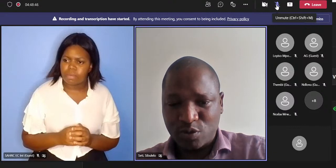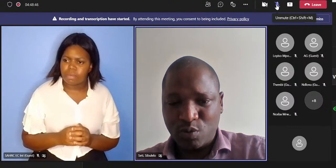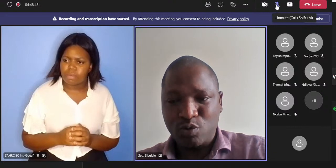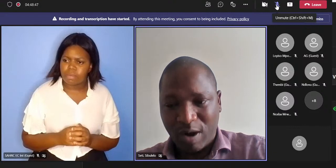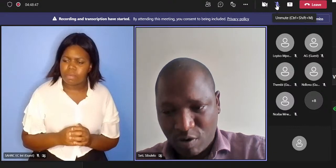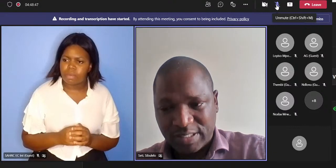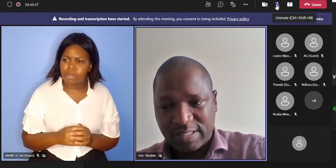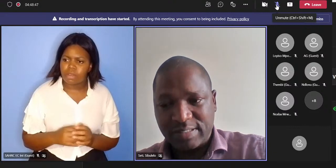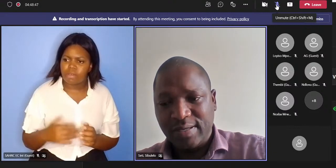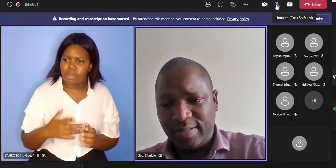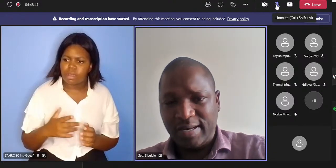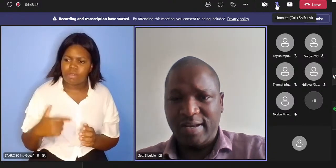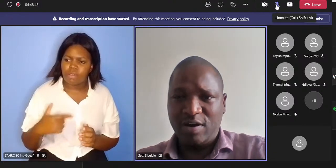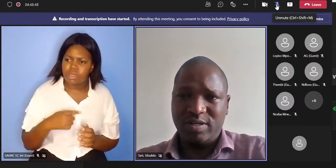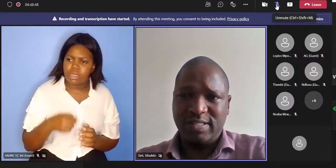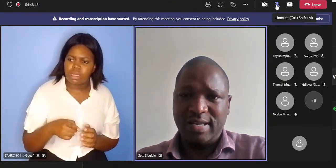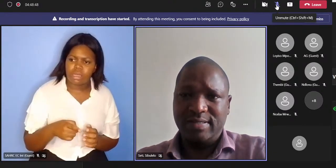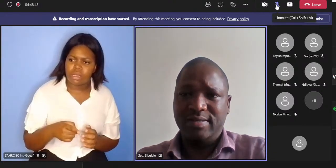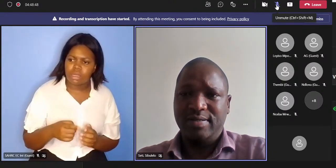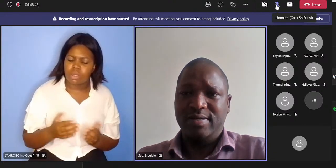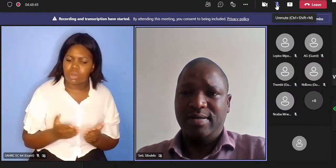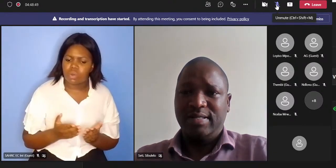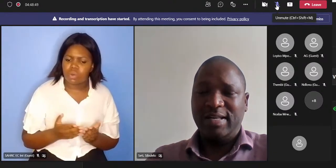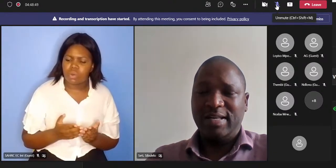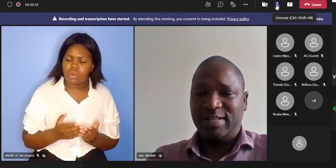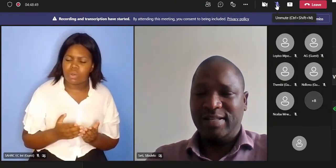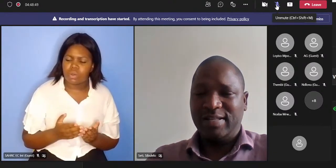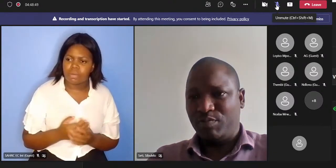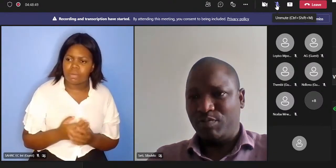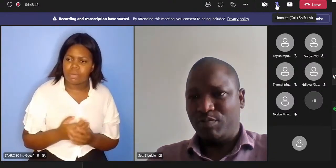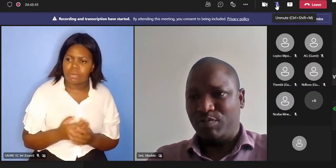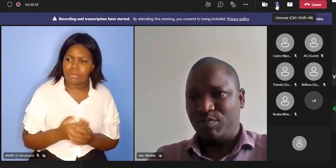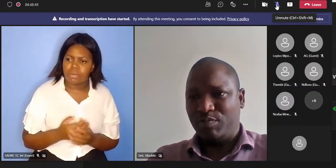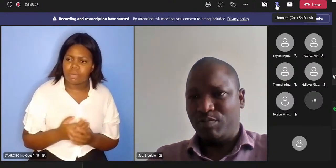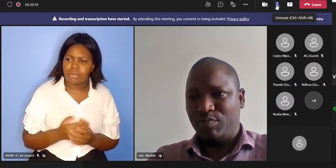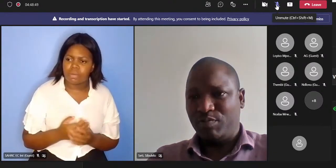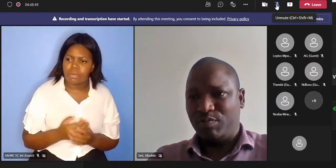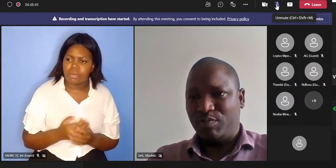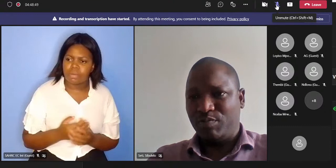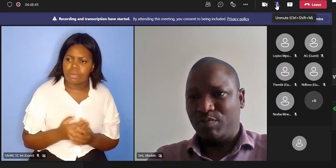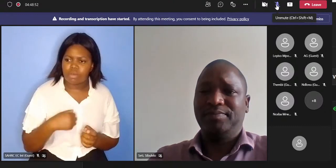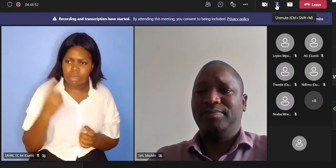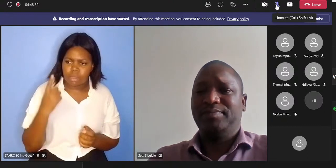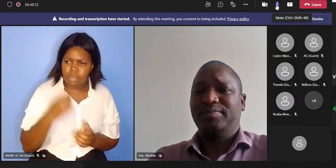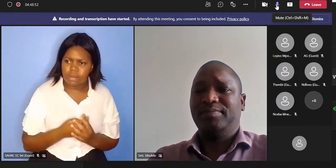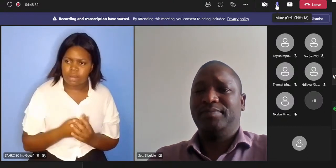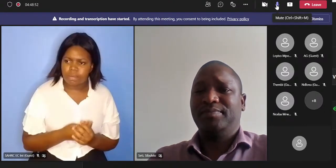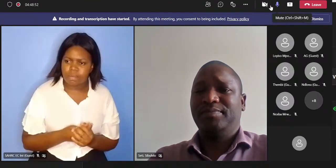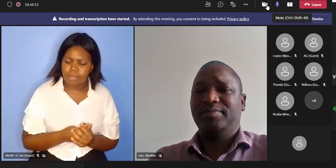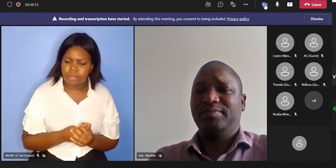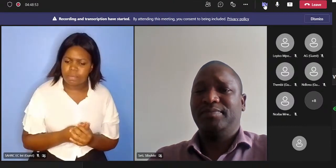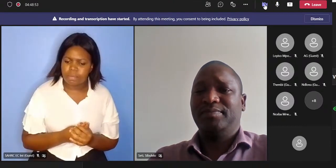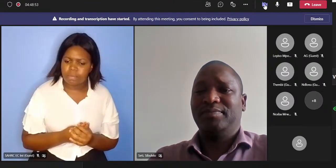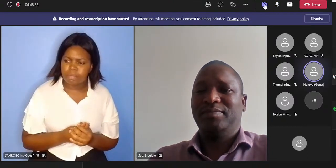force the school to accommodate the learner consent. That would be my take.